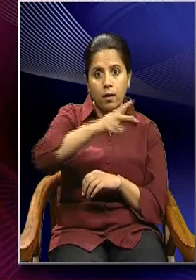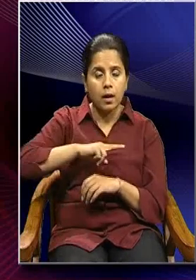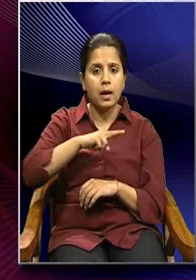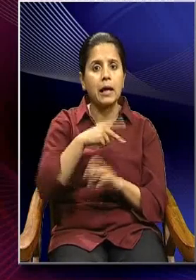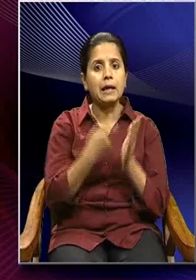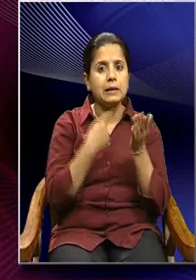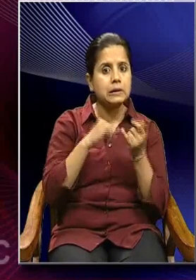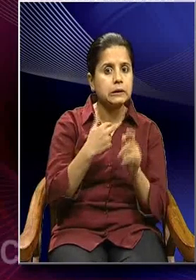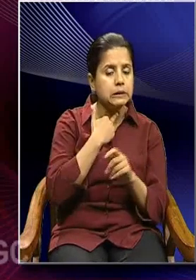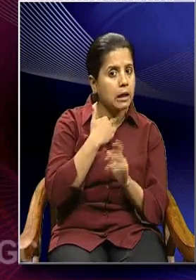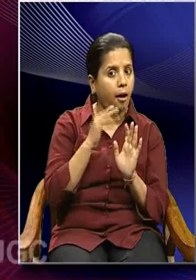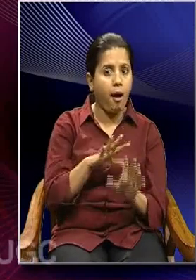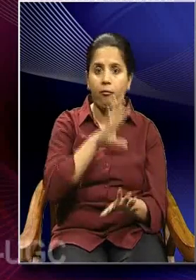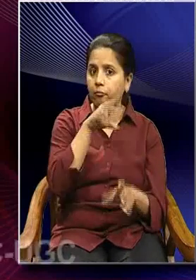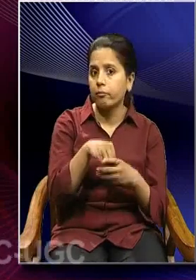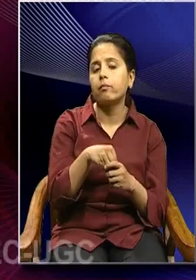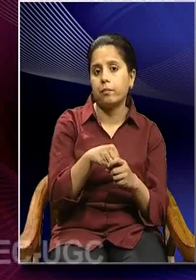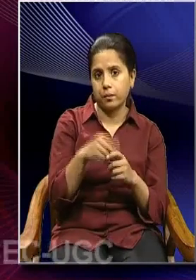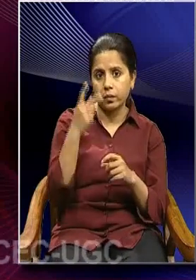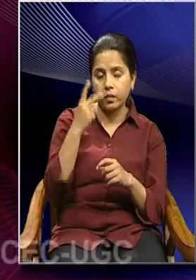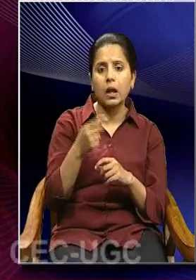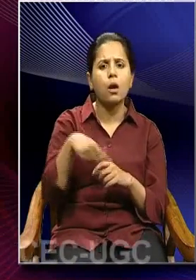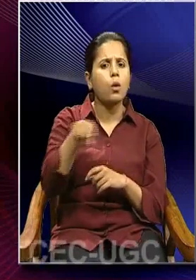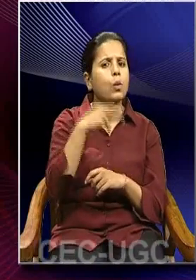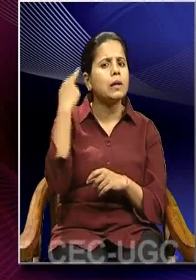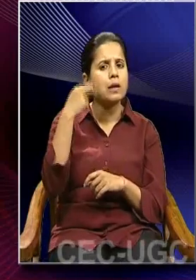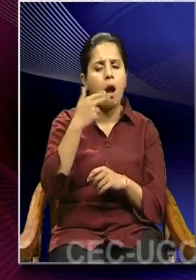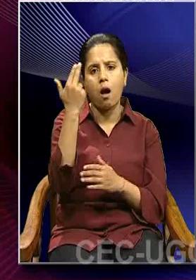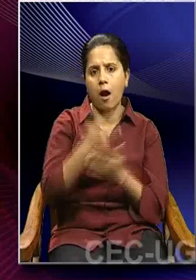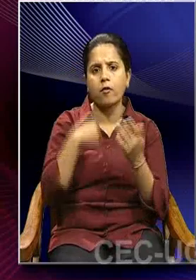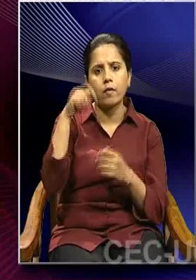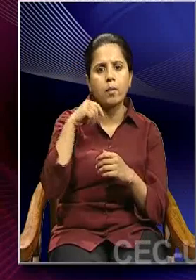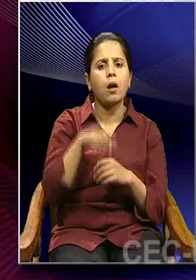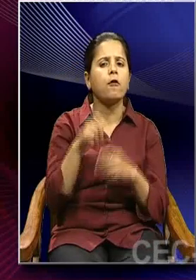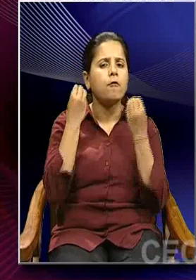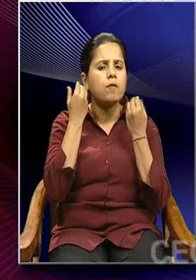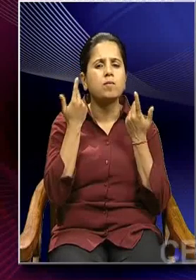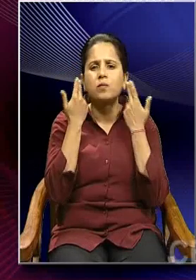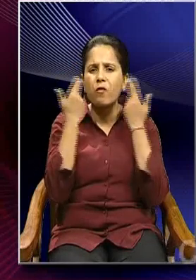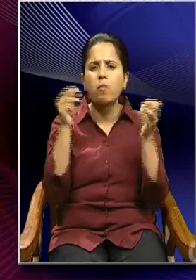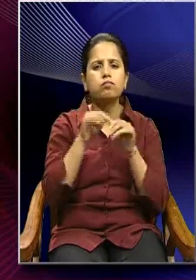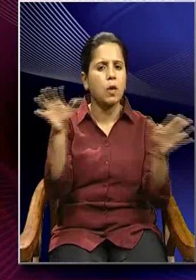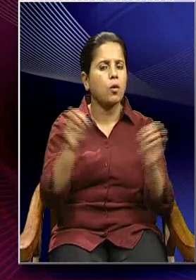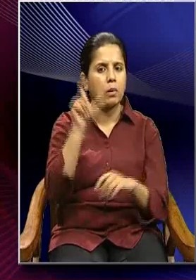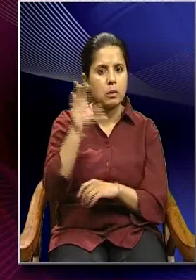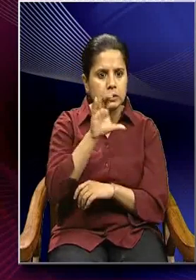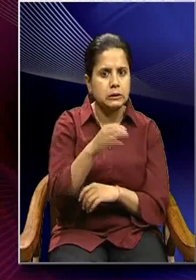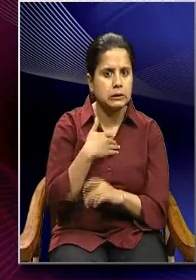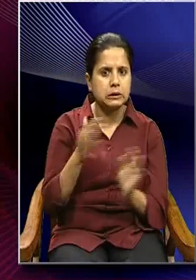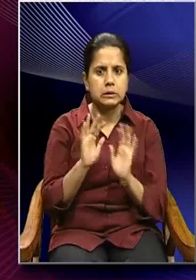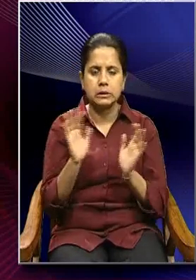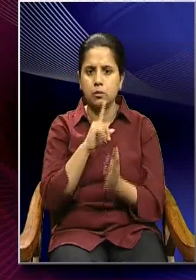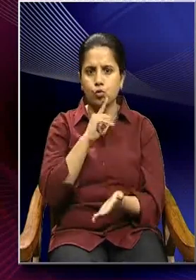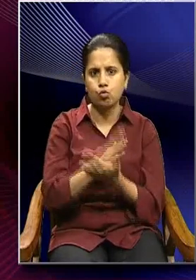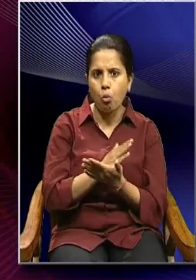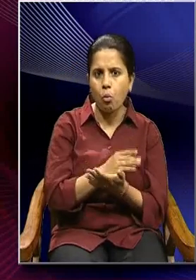were also involved in that sense, and because of which the art films became less popular, because the investors, they were not very sure whether they